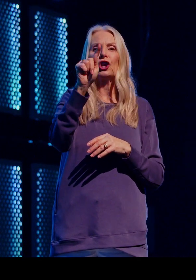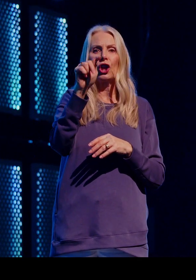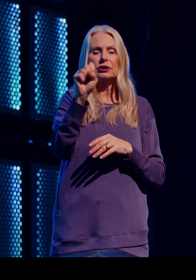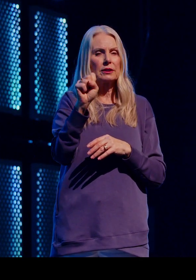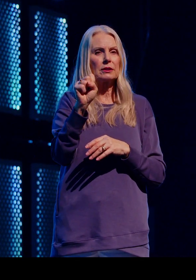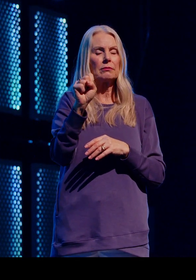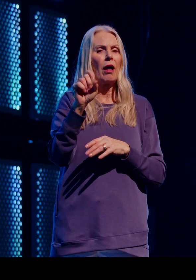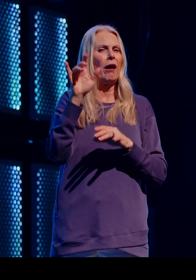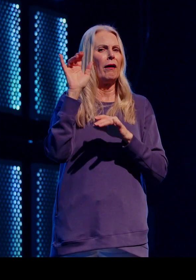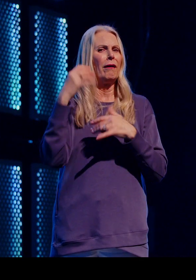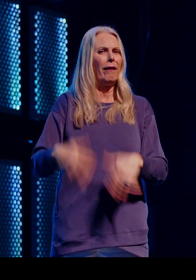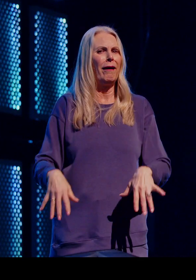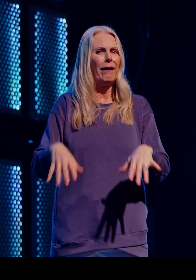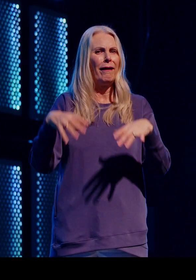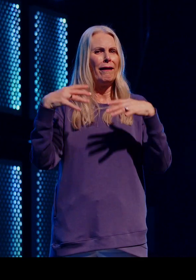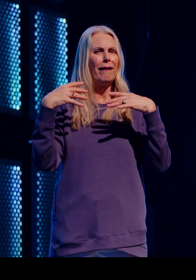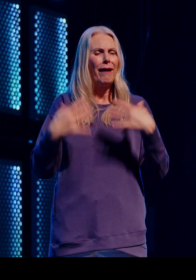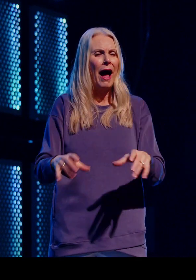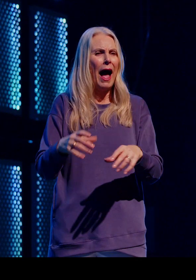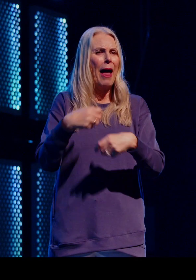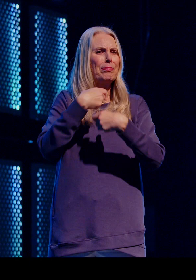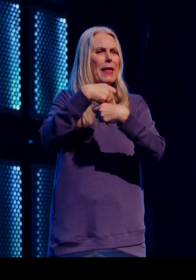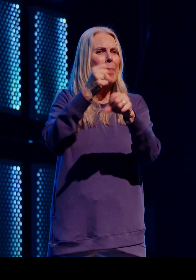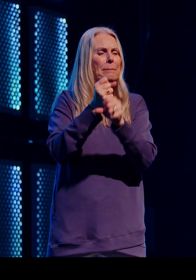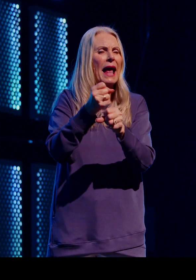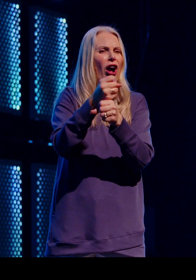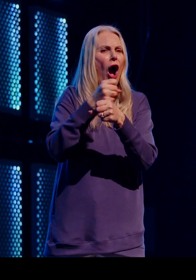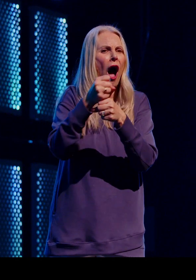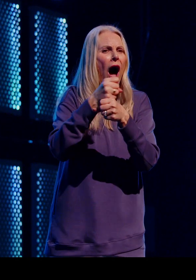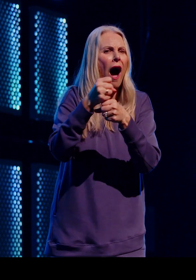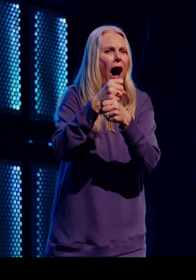coffee. These guys are amazing.